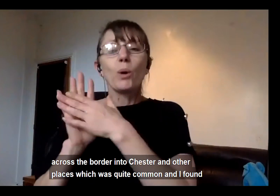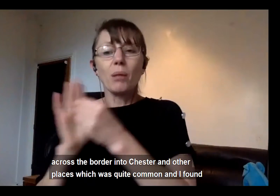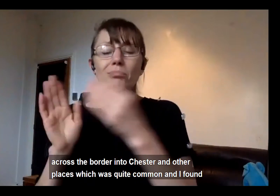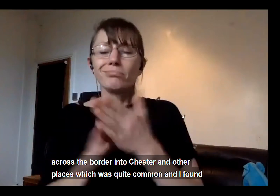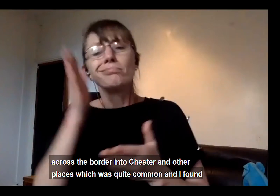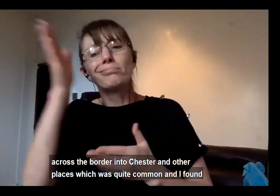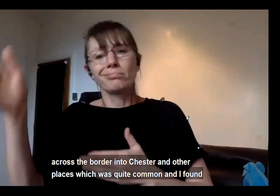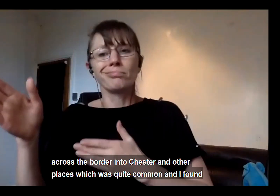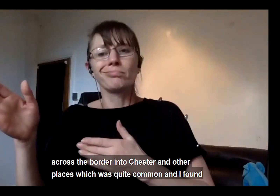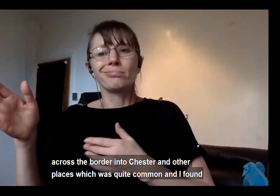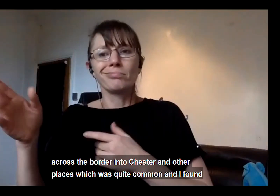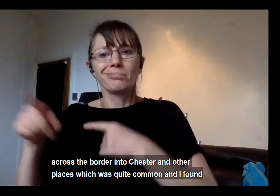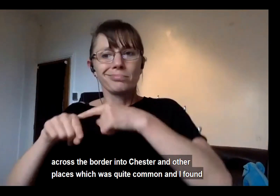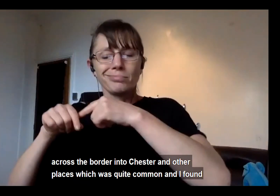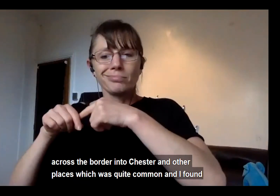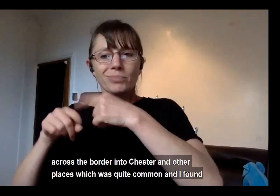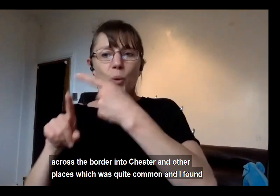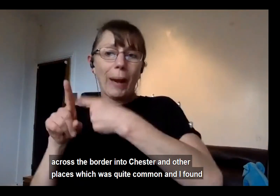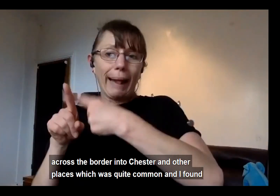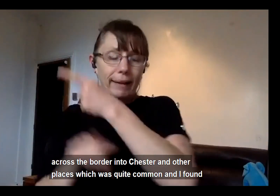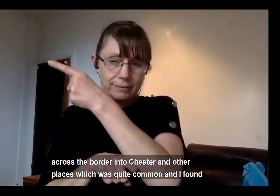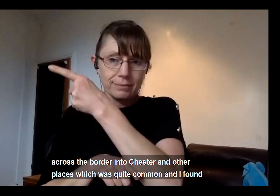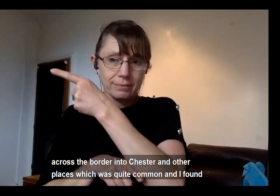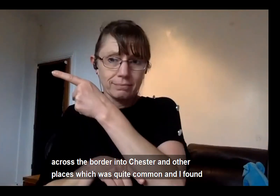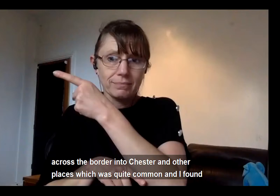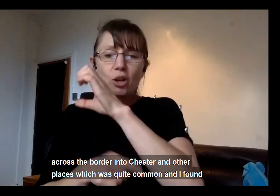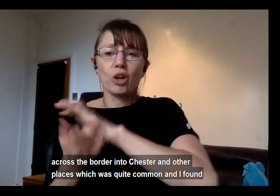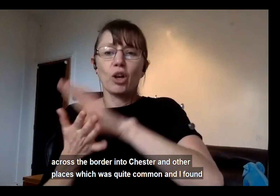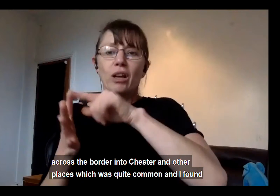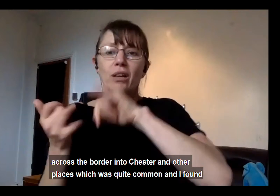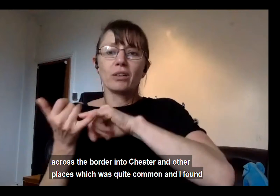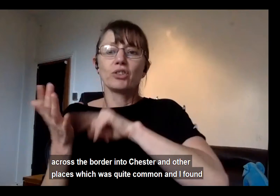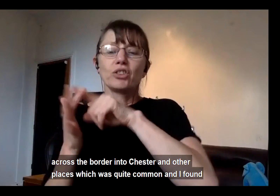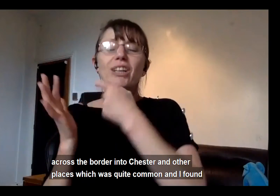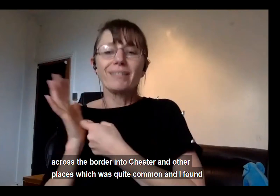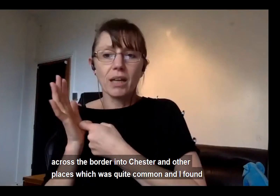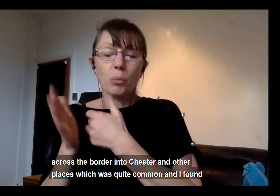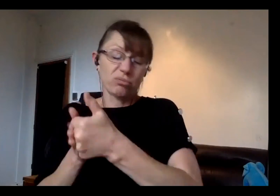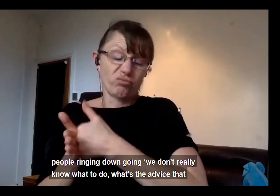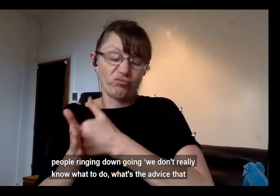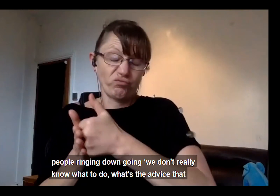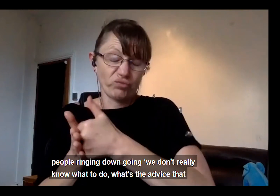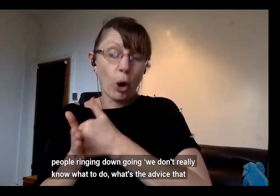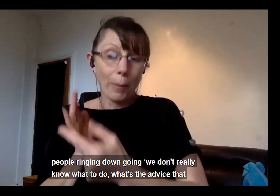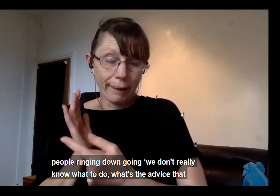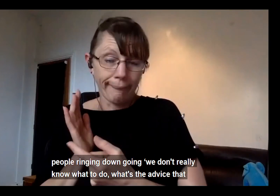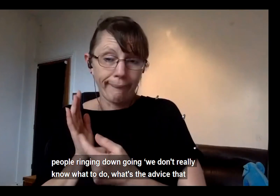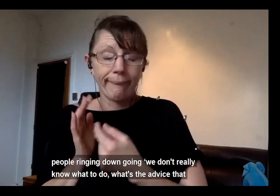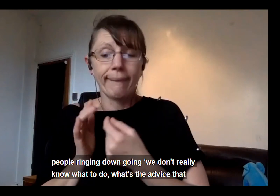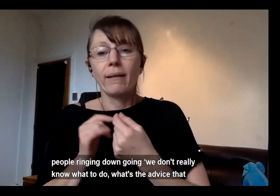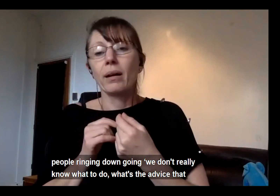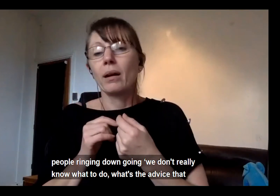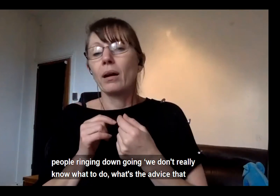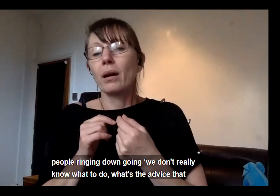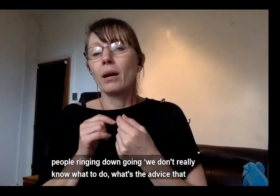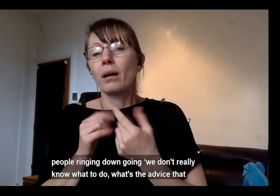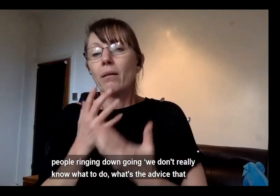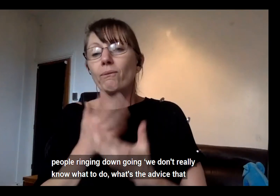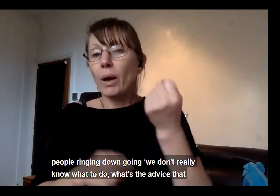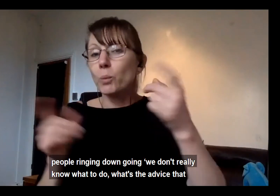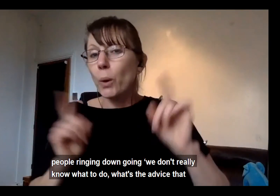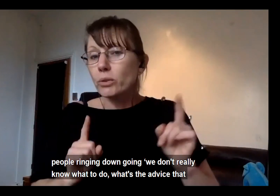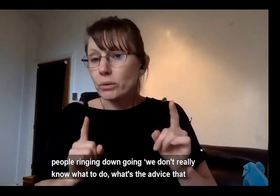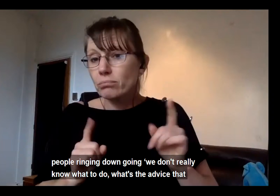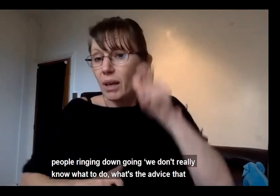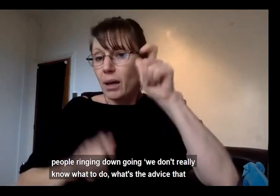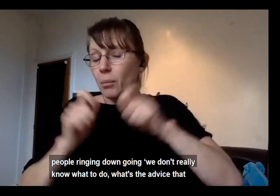the border into Chester and other places, which was quite common. And I found people